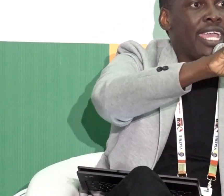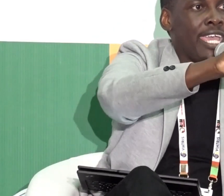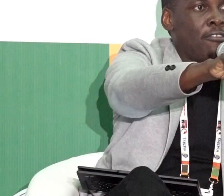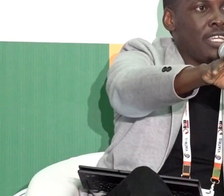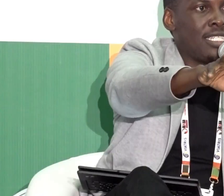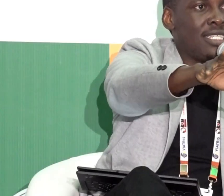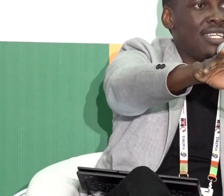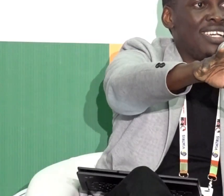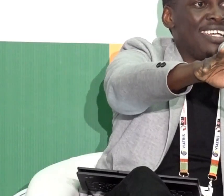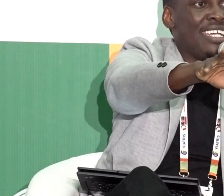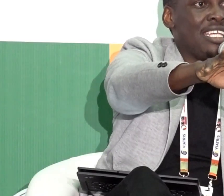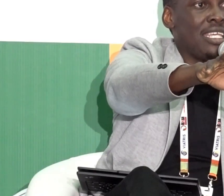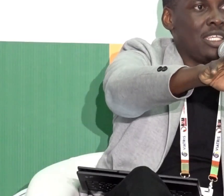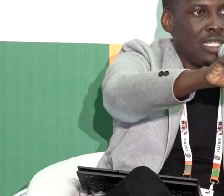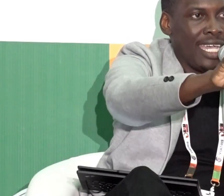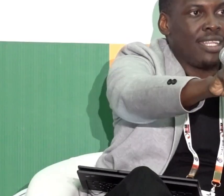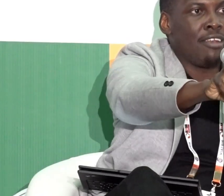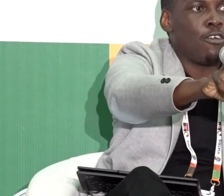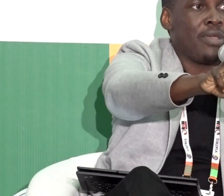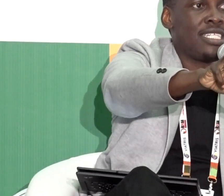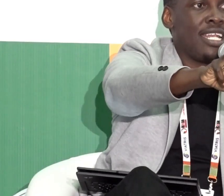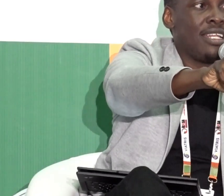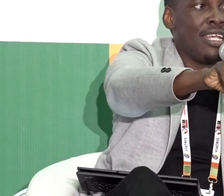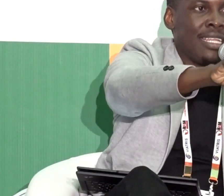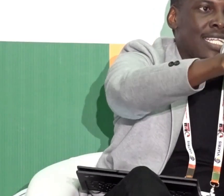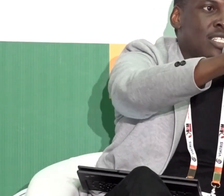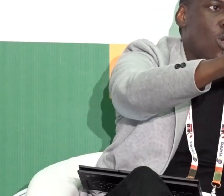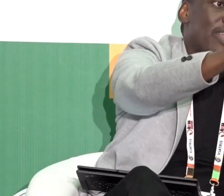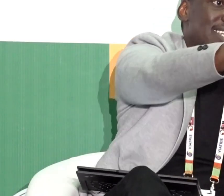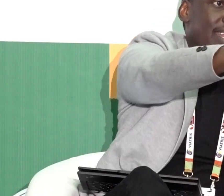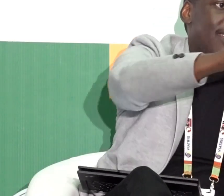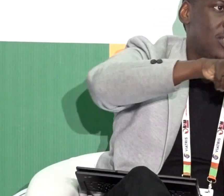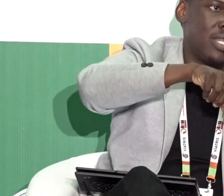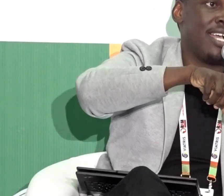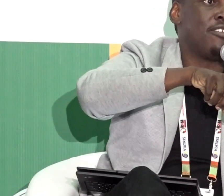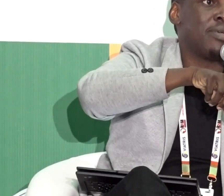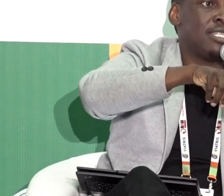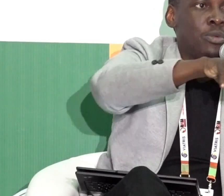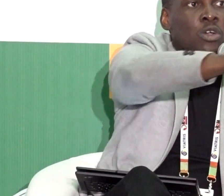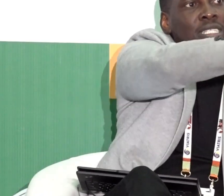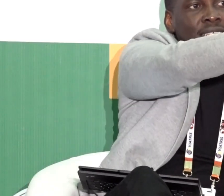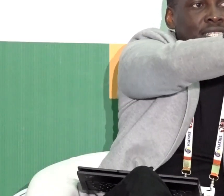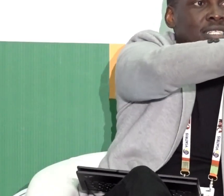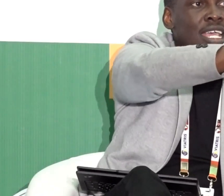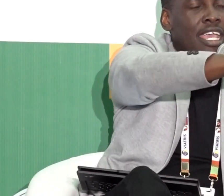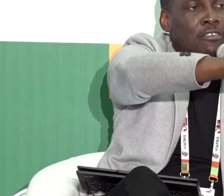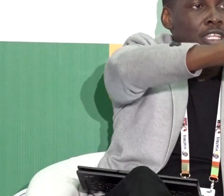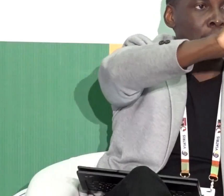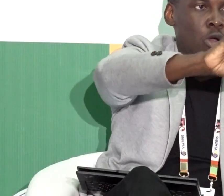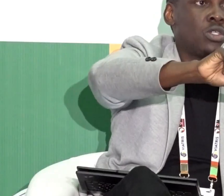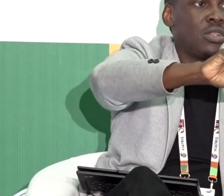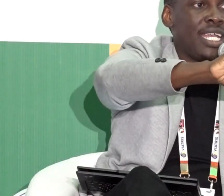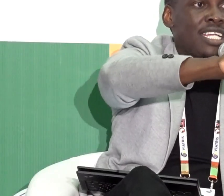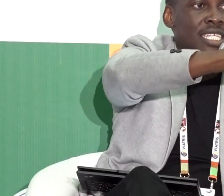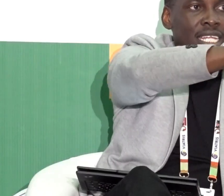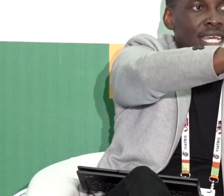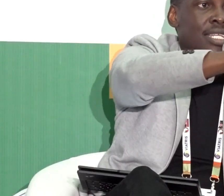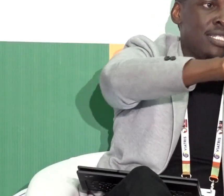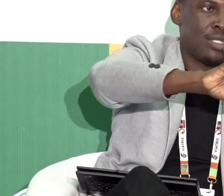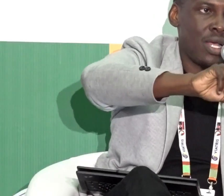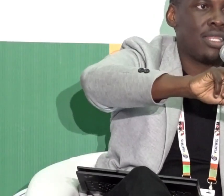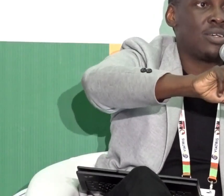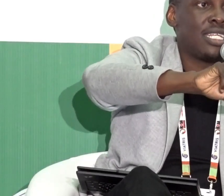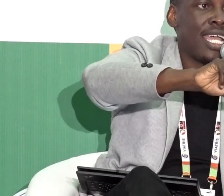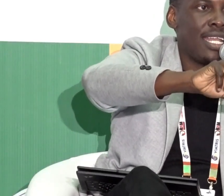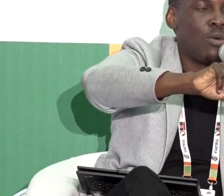volume, have it, you get the information that is going directly to the government, because this is, even the portal that I shared, that